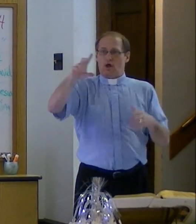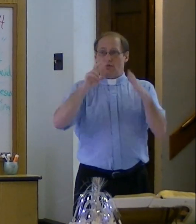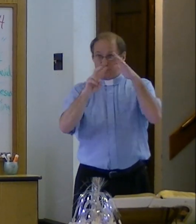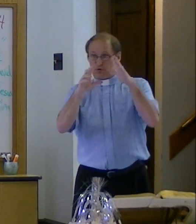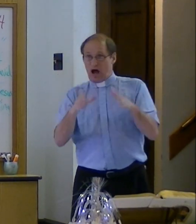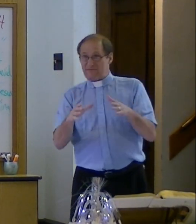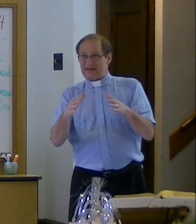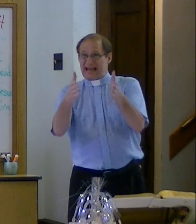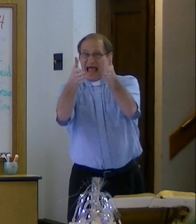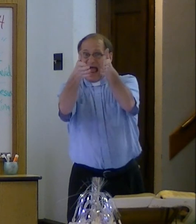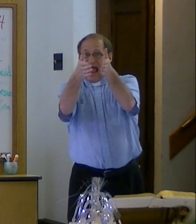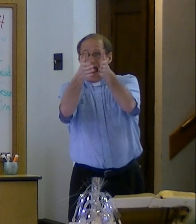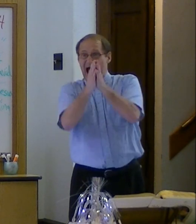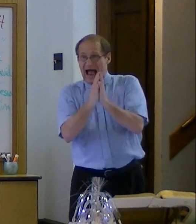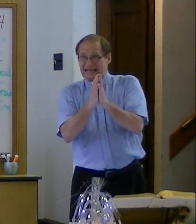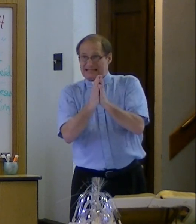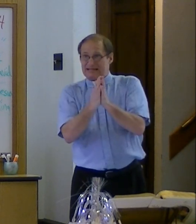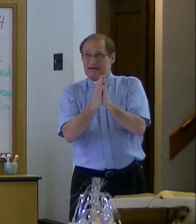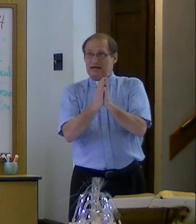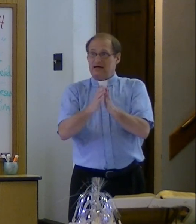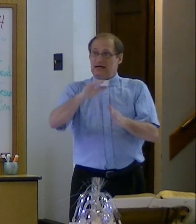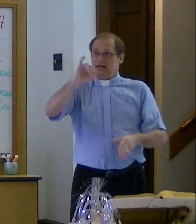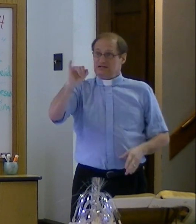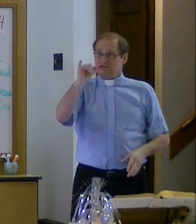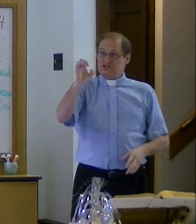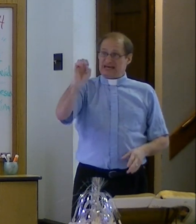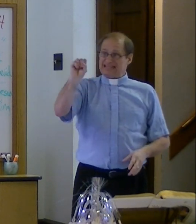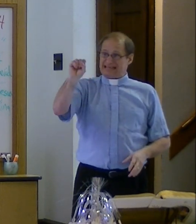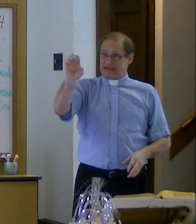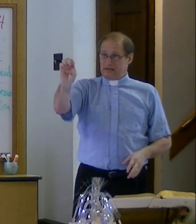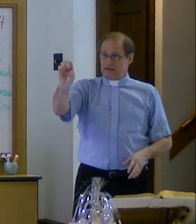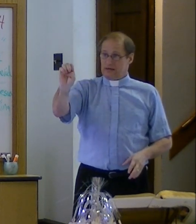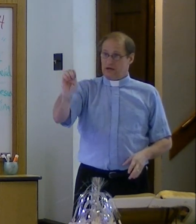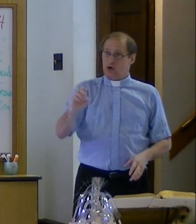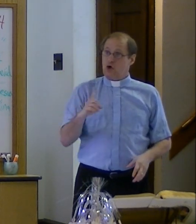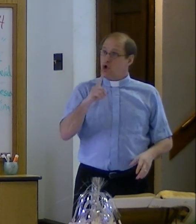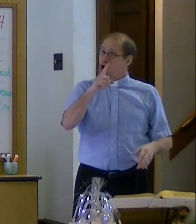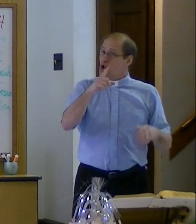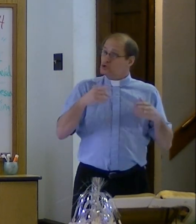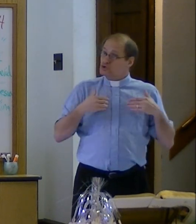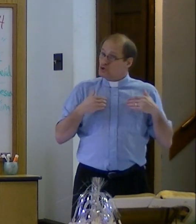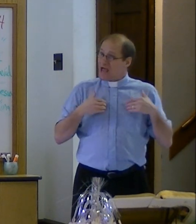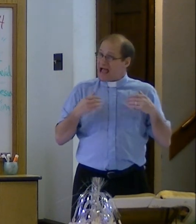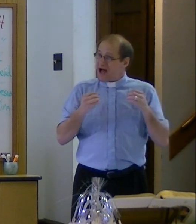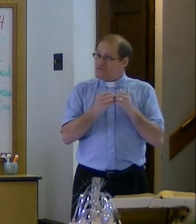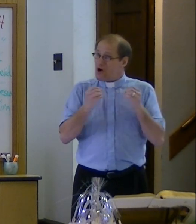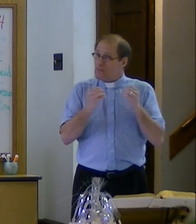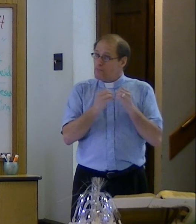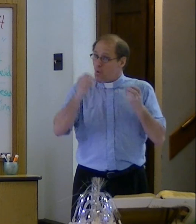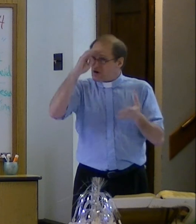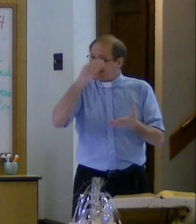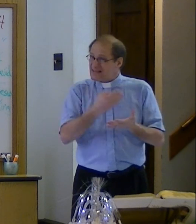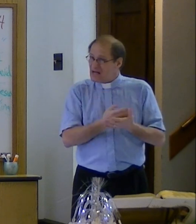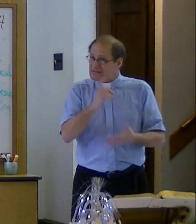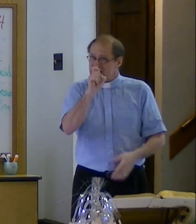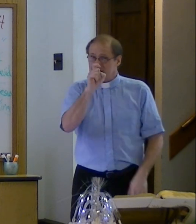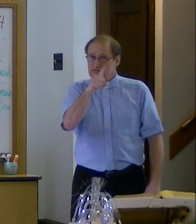Samuel, the prophet, asked Jesse to have more sons.